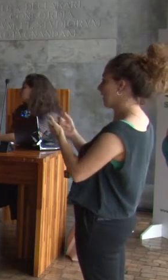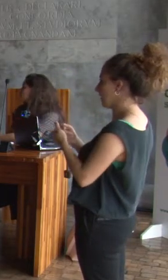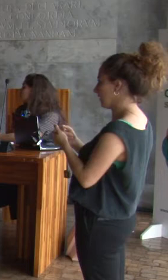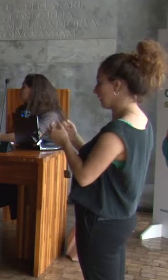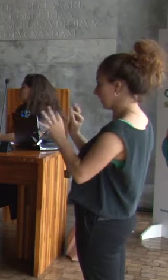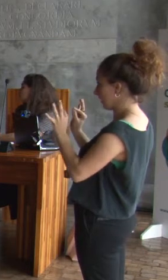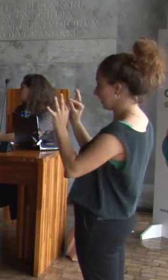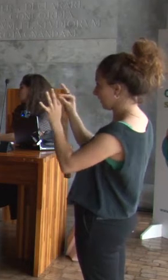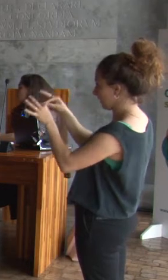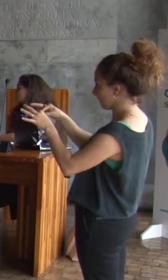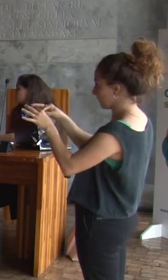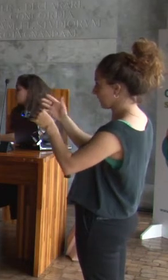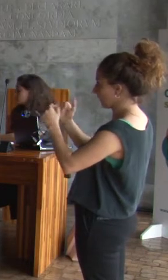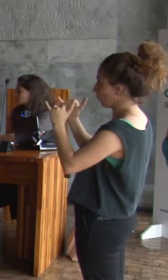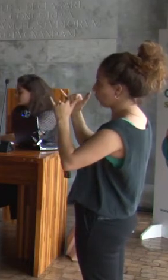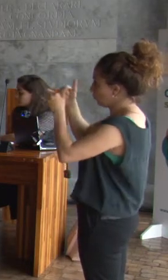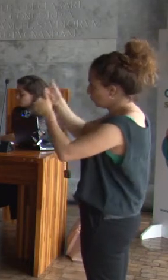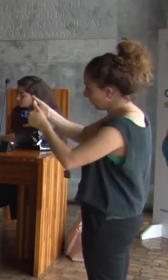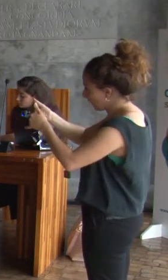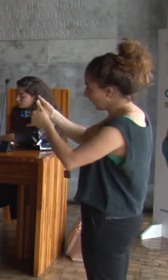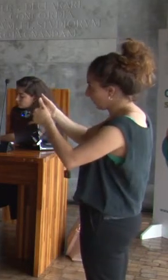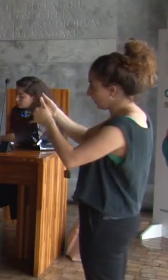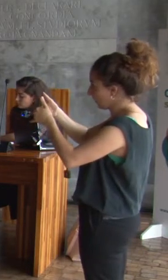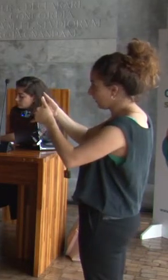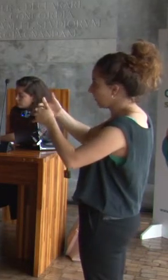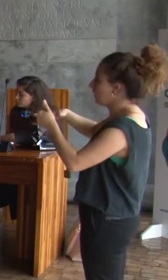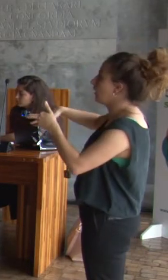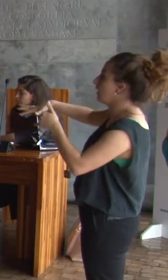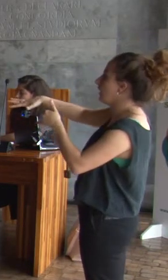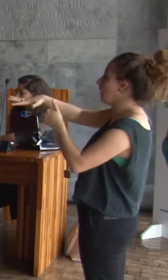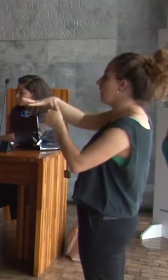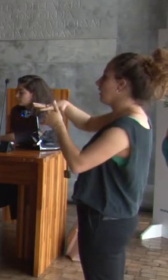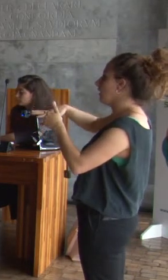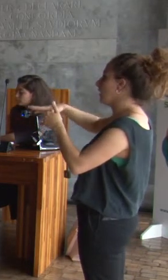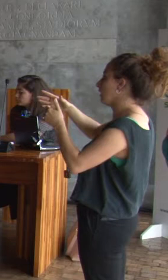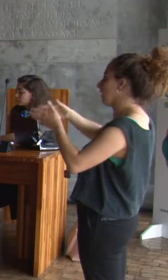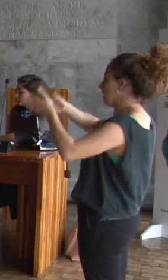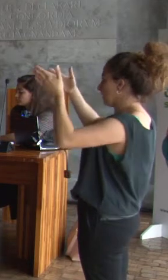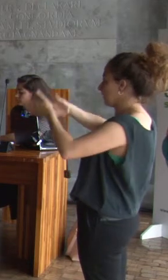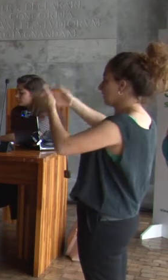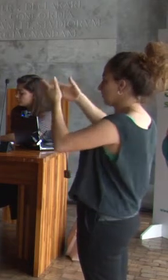which leads to the exit and to other parts of the compound.